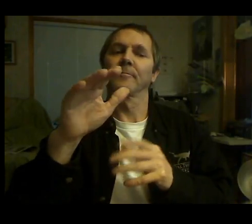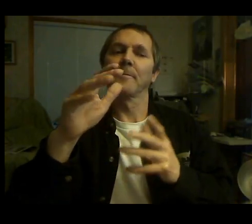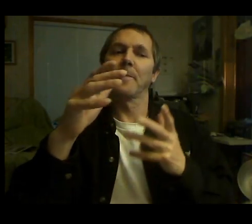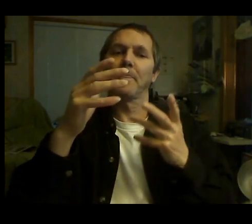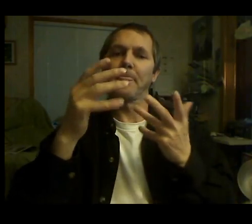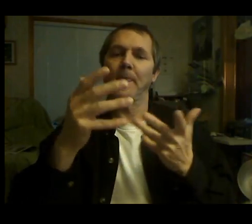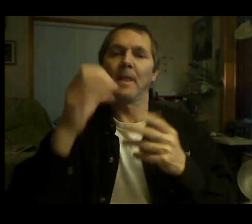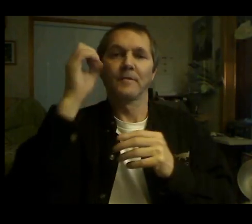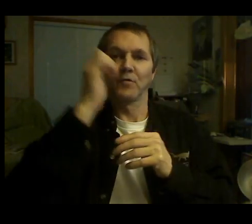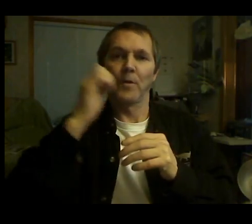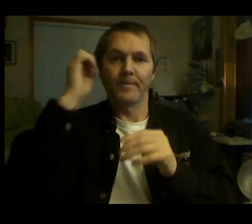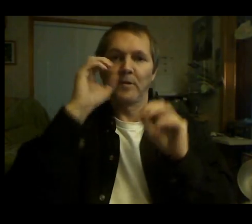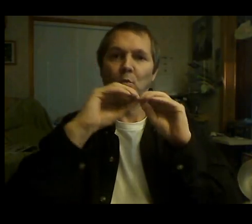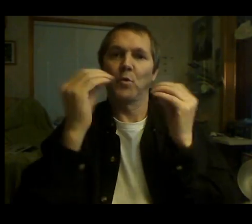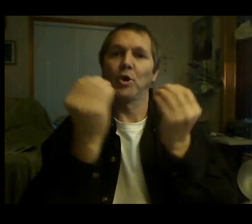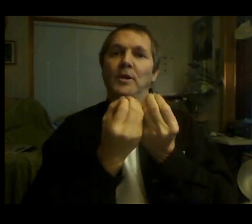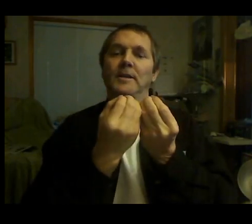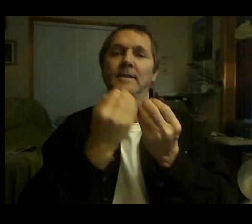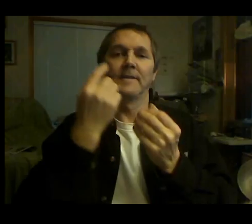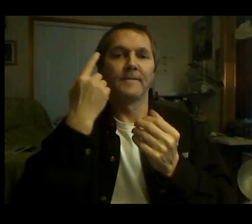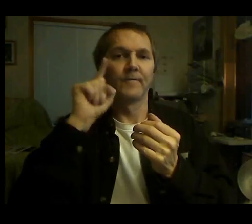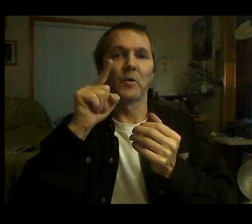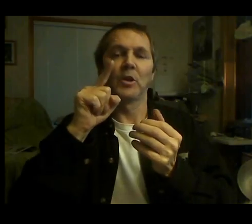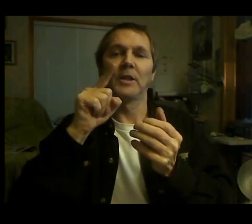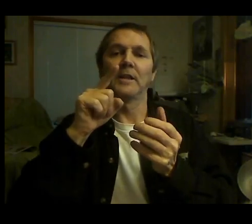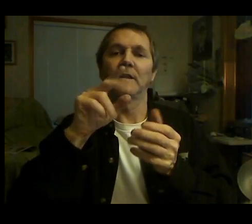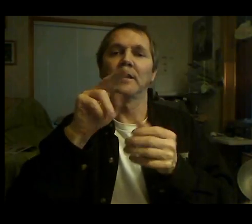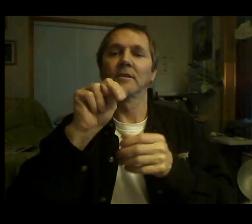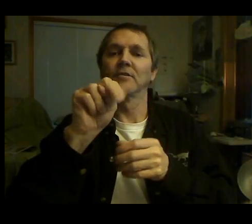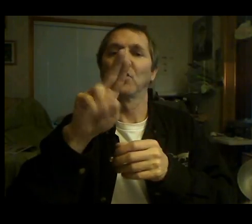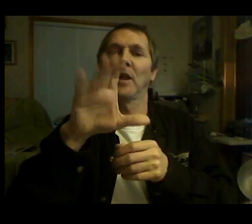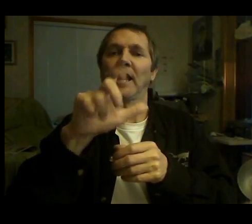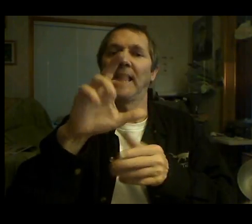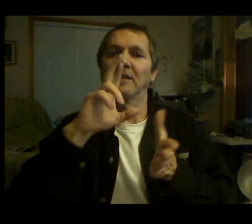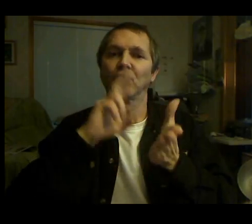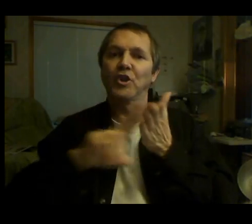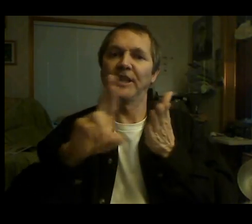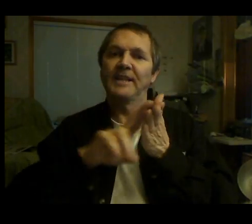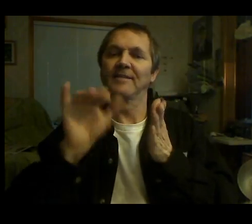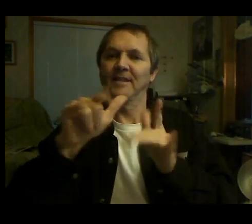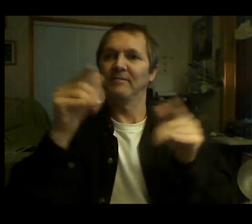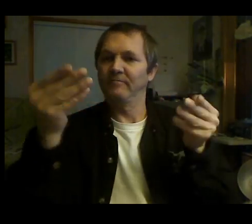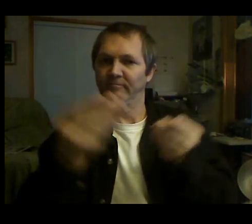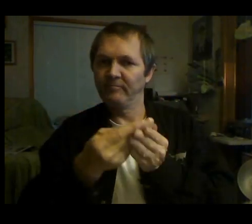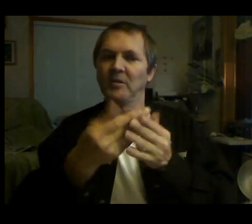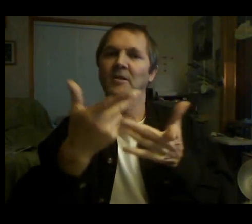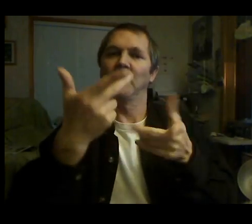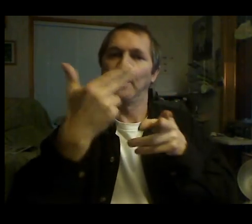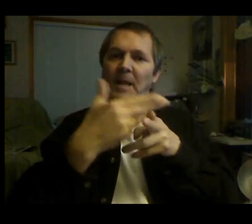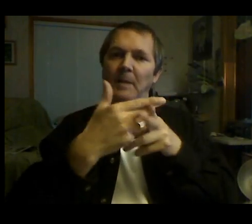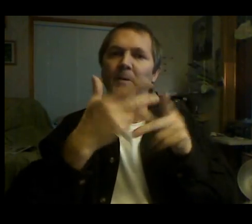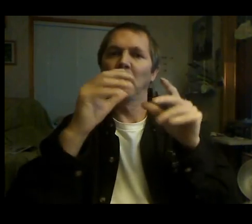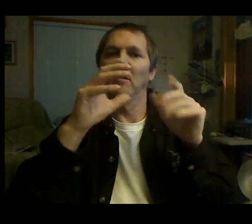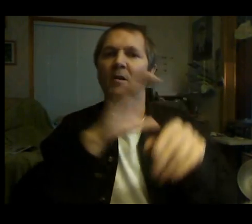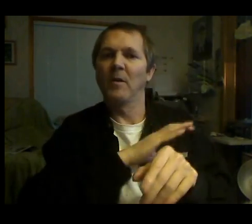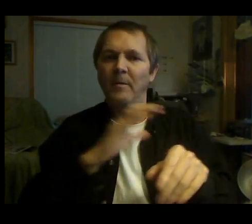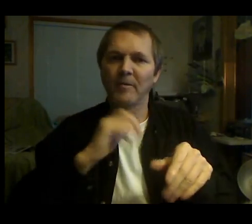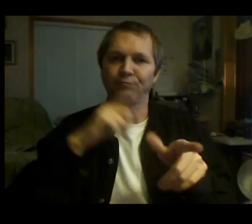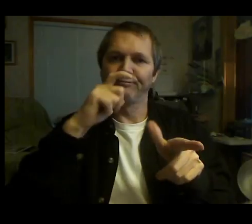Street Cafe, there is a hopeful vibe for Democrats. The younger staff is all for a month. But Warner Mary Ray,